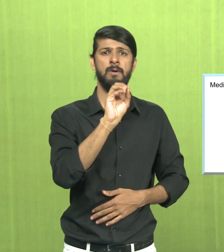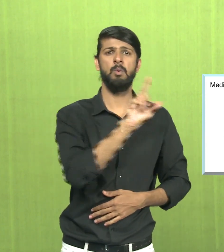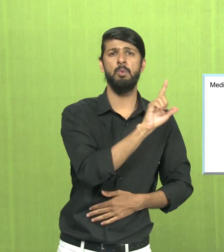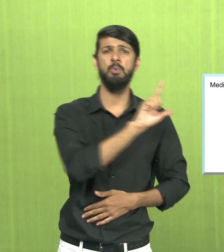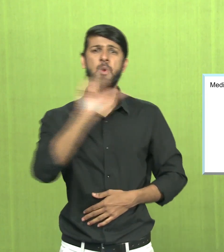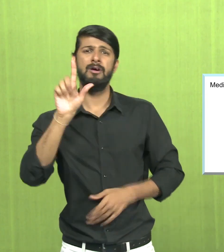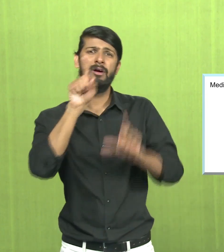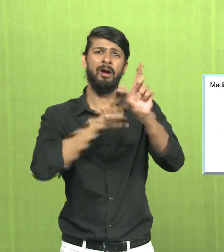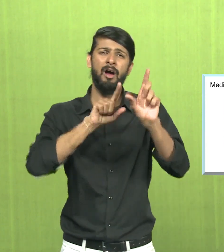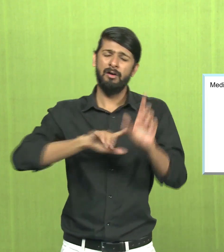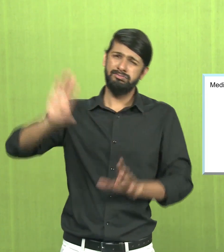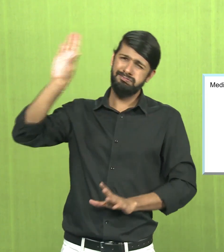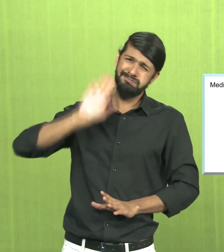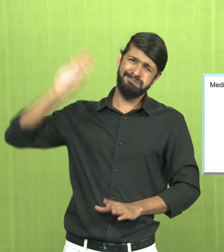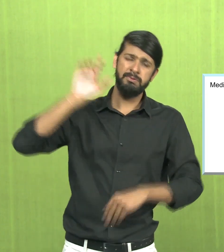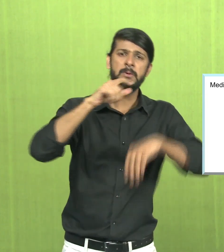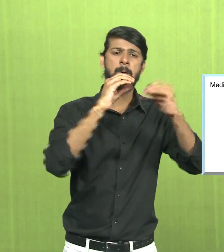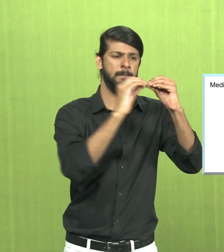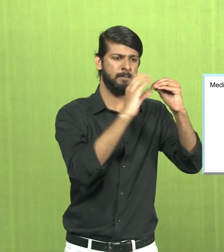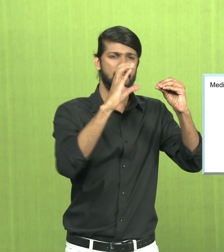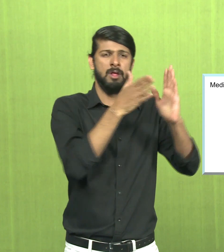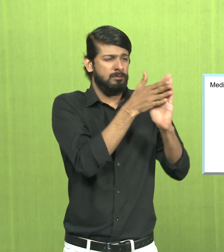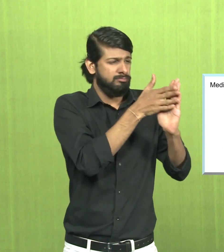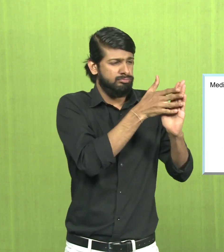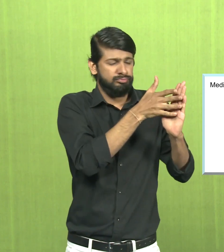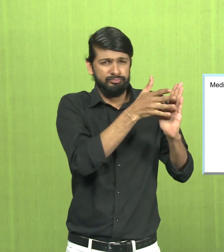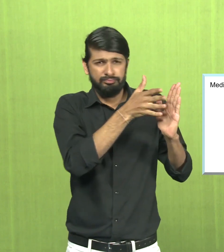is 20 lakh BC